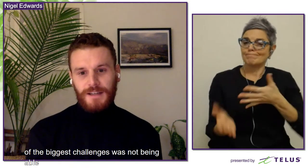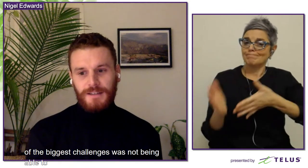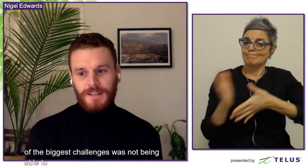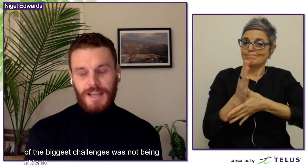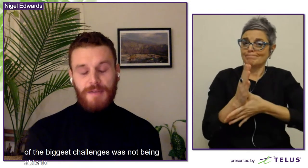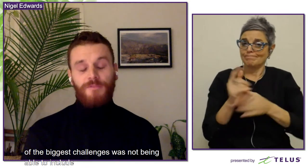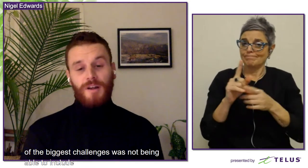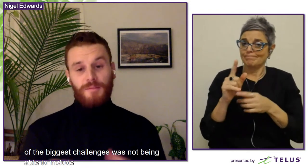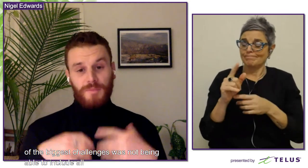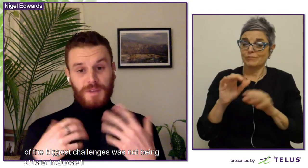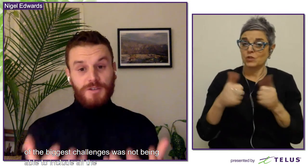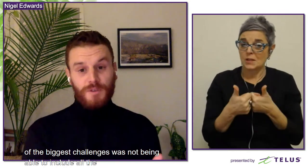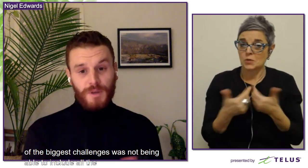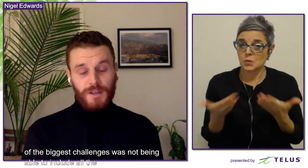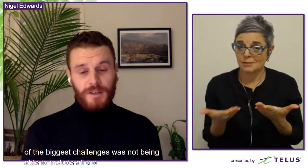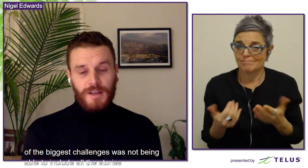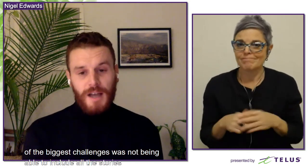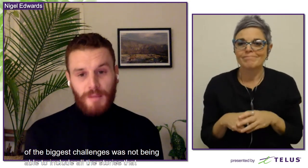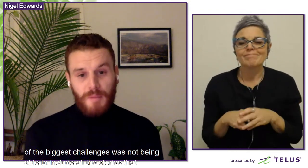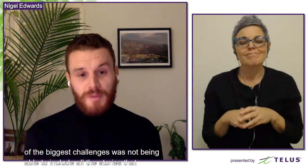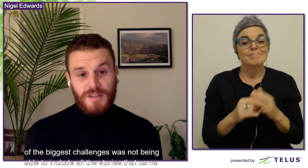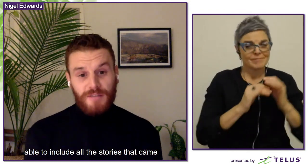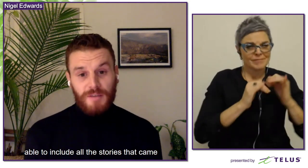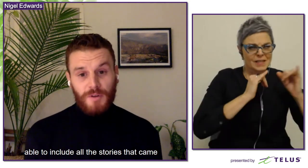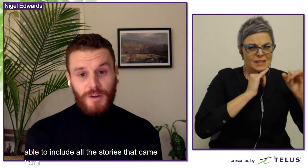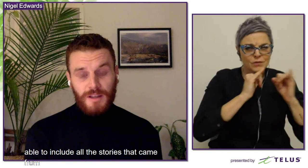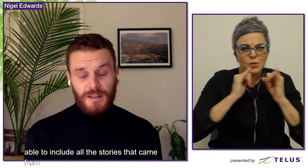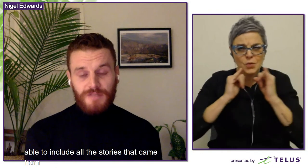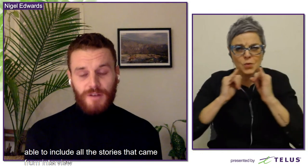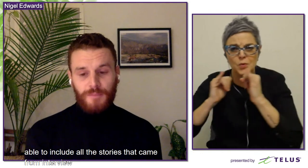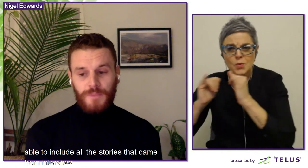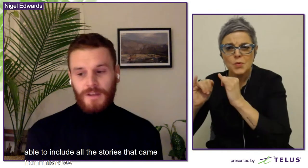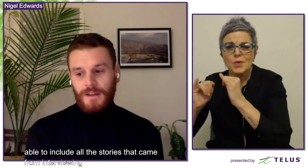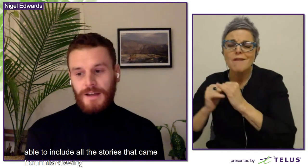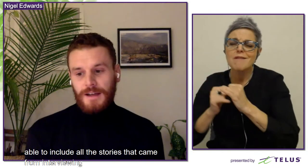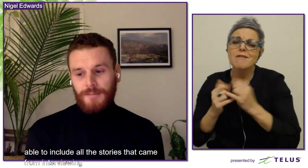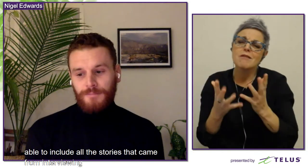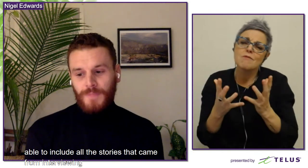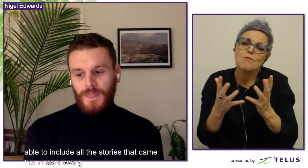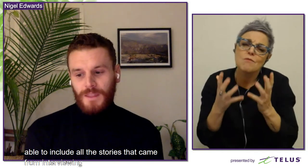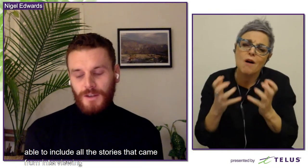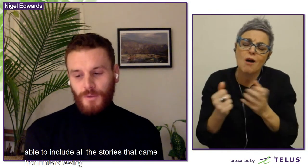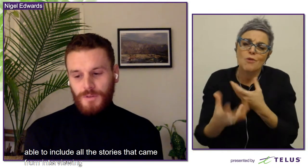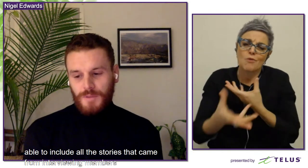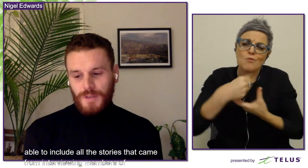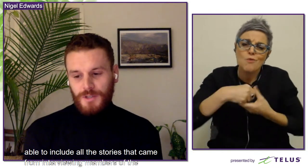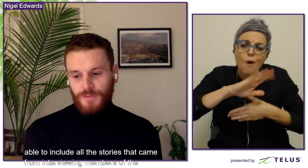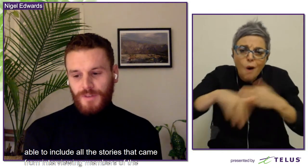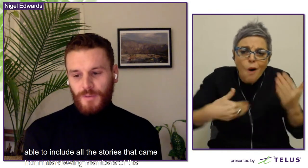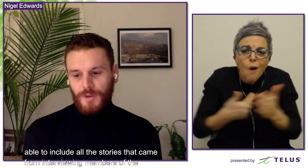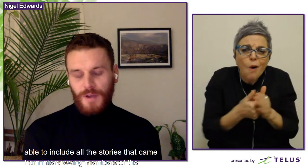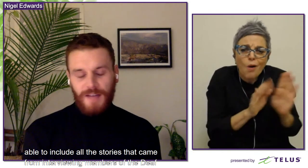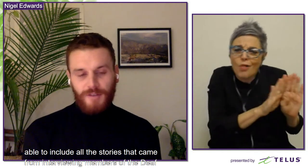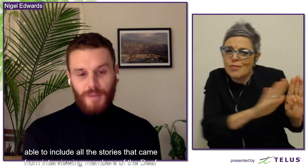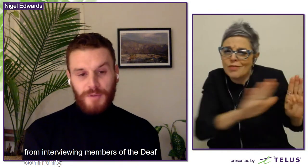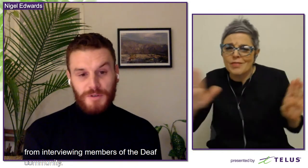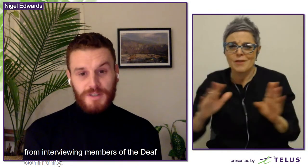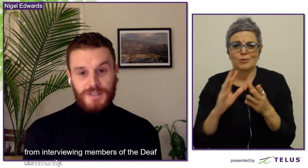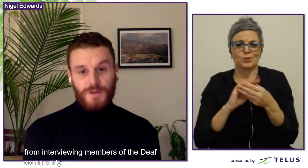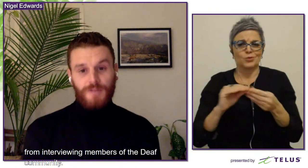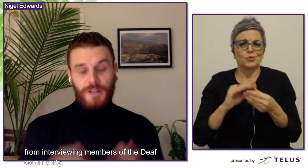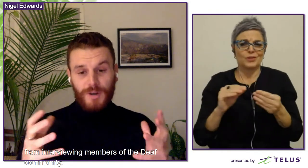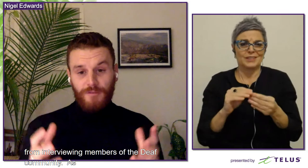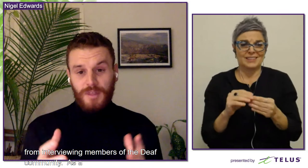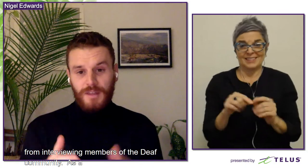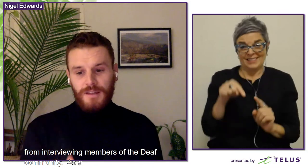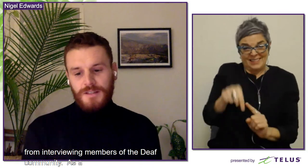that came from interviewing members of the deaf community in this film. You know, being a short film, we don't have